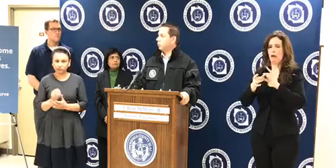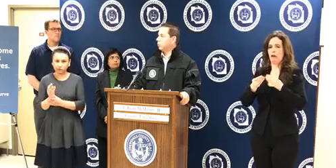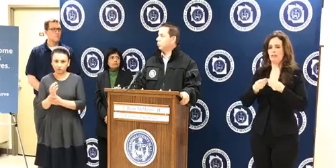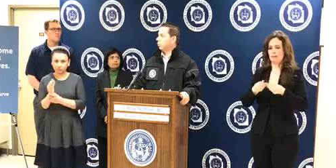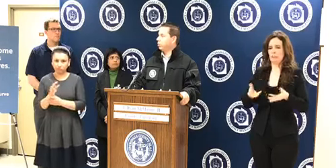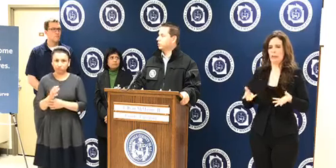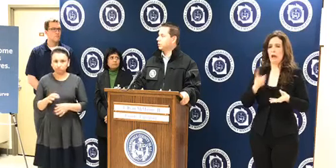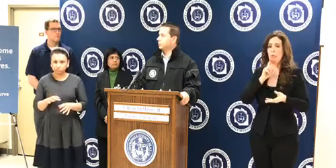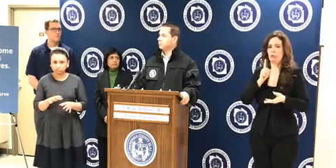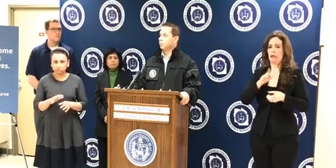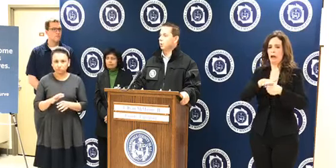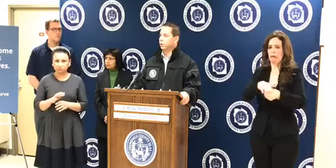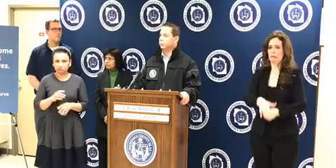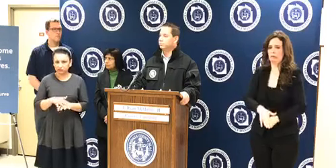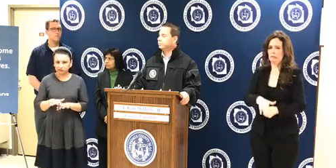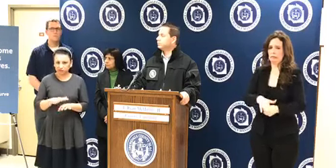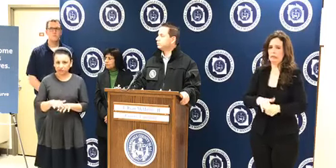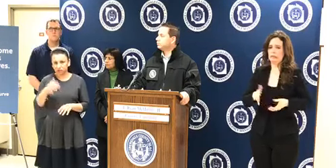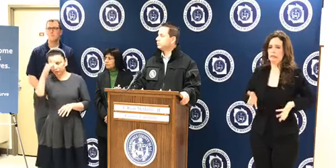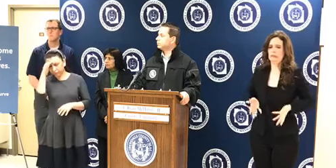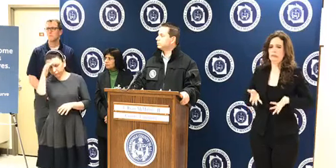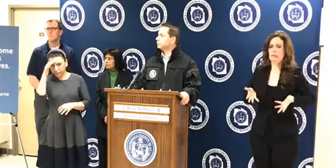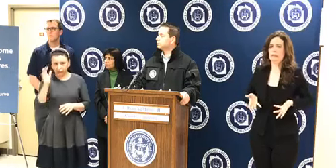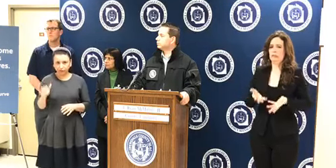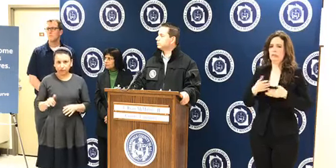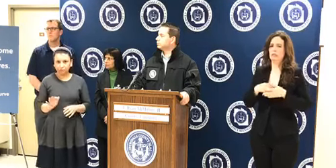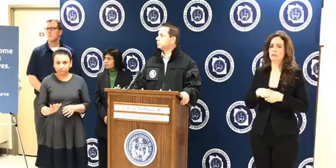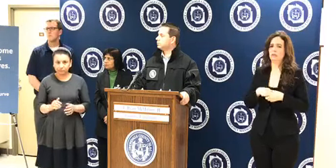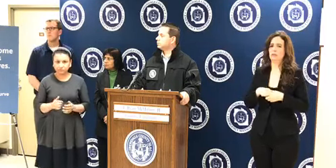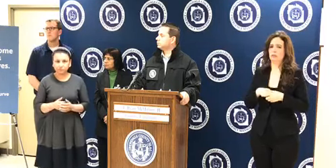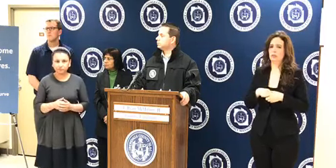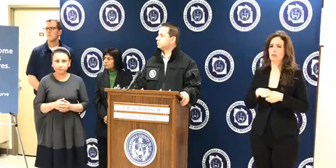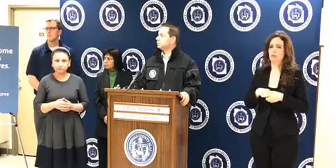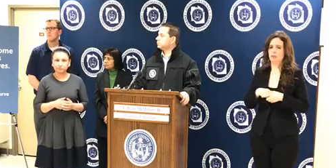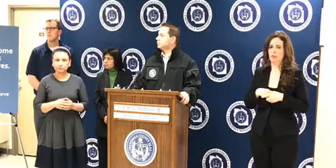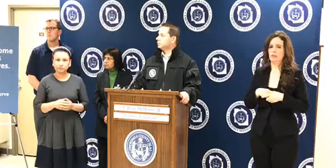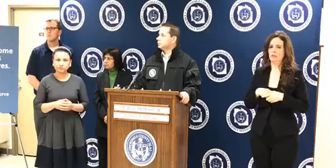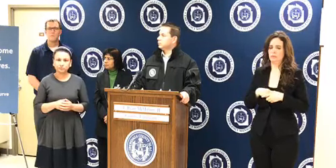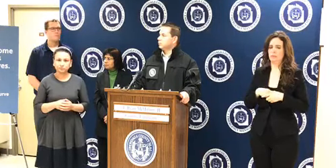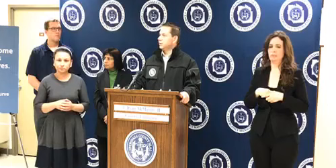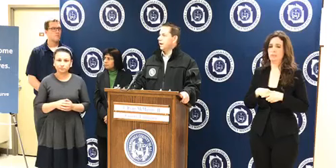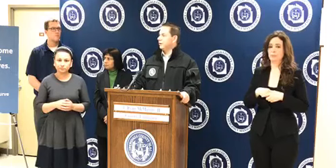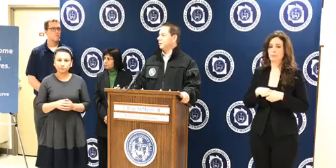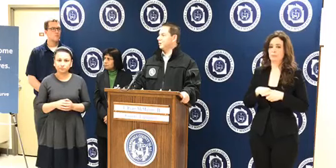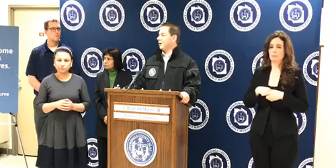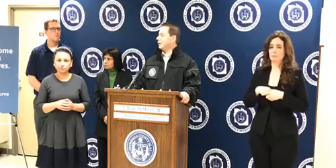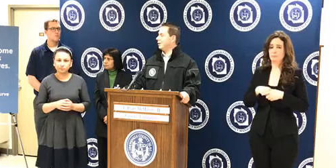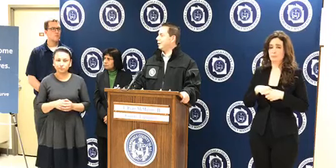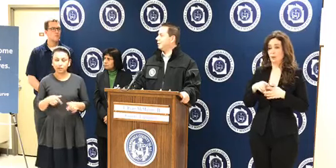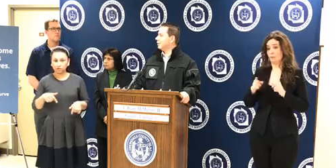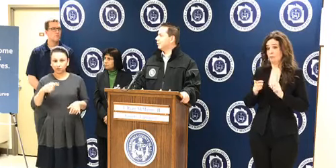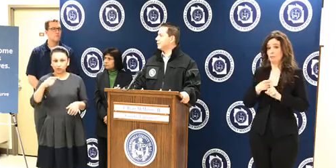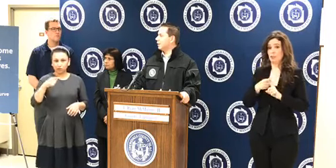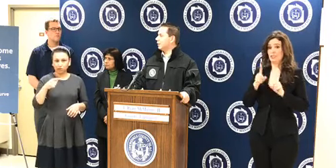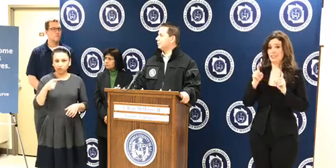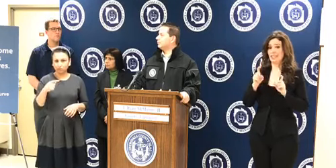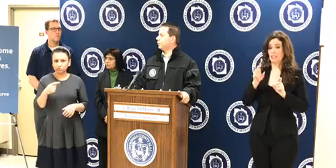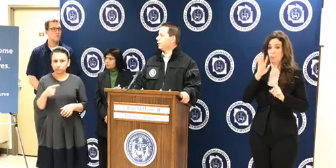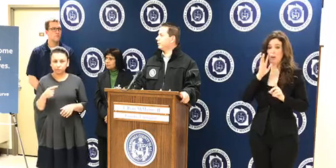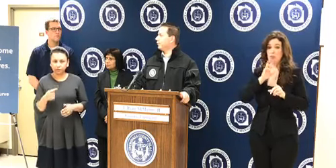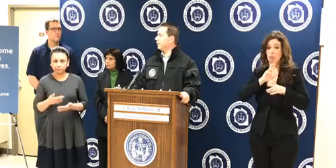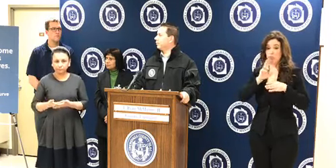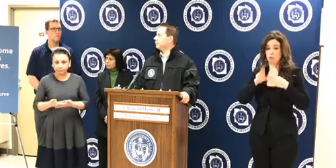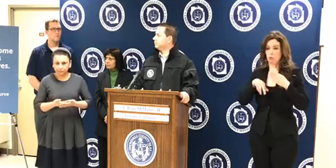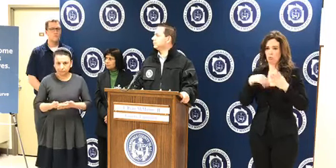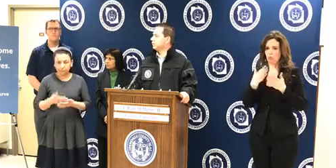and we're pushing to get more. Those first tests are probably due back like Thursday, Friday. Yeah, I think they're talking. I think Derek was talking a